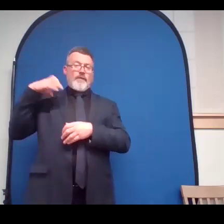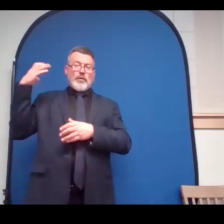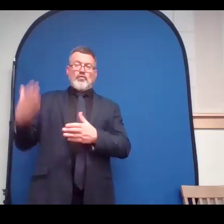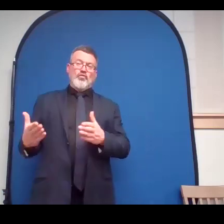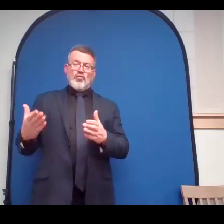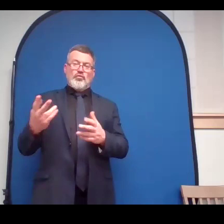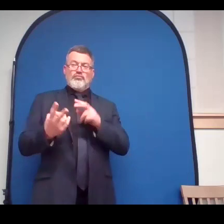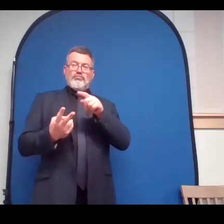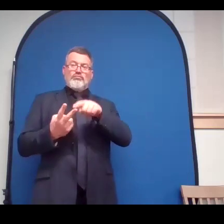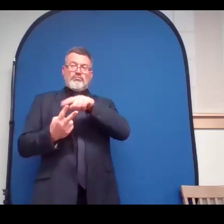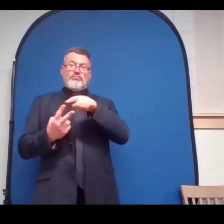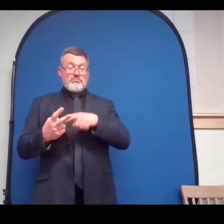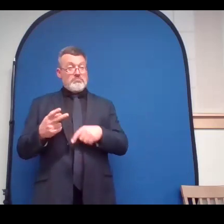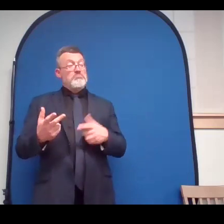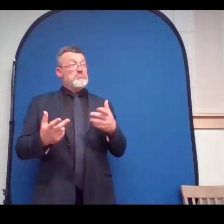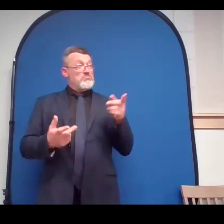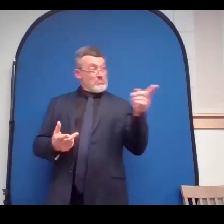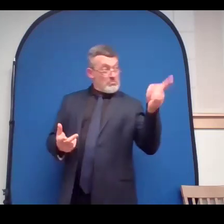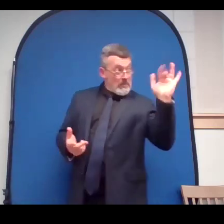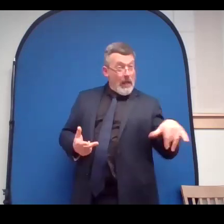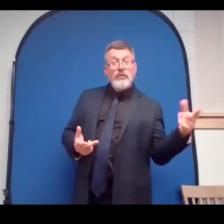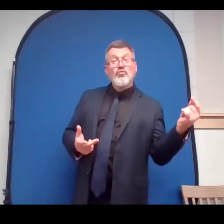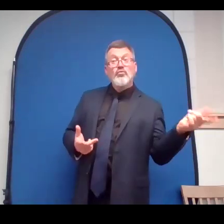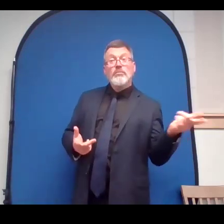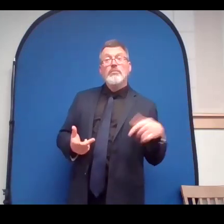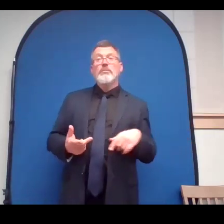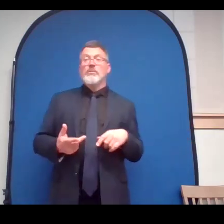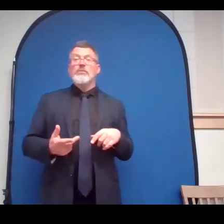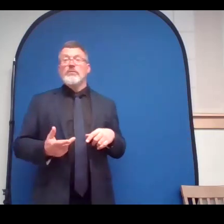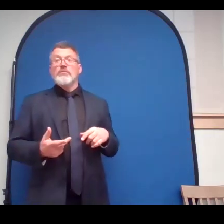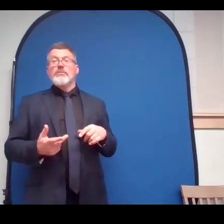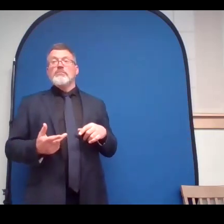Did you do anything along those lines? That is above me, sir. Sorry?